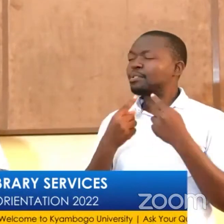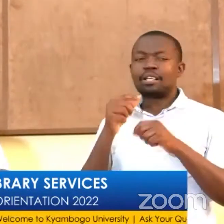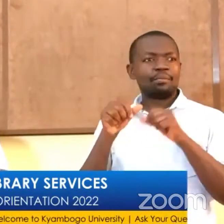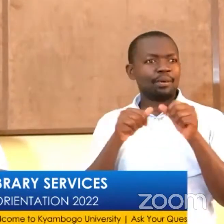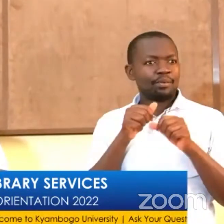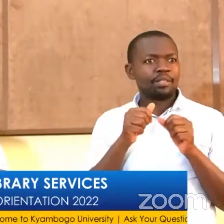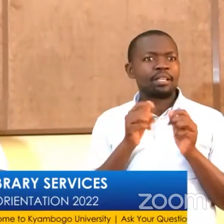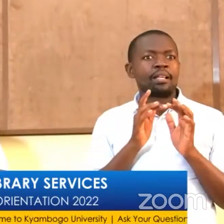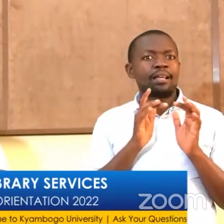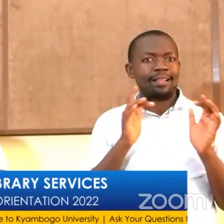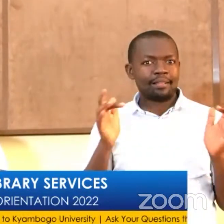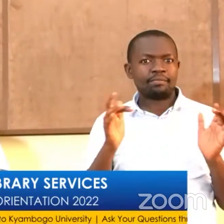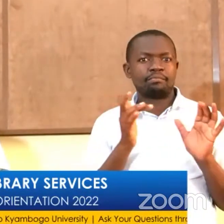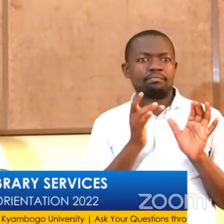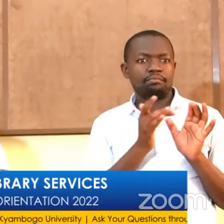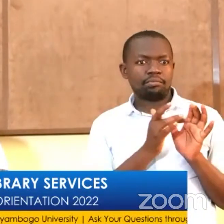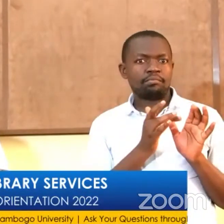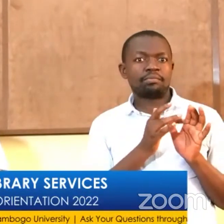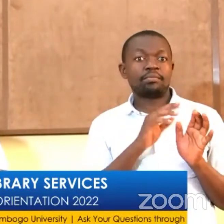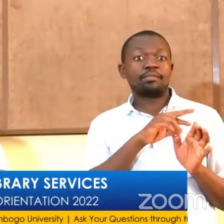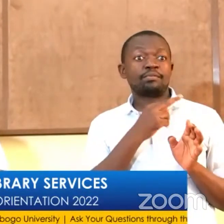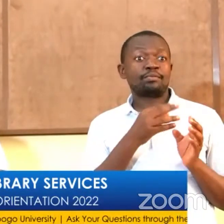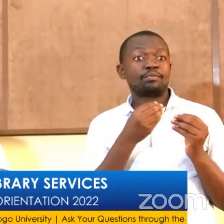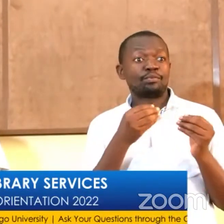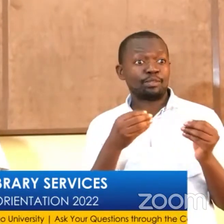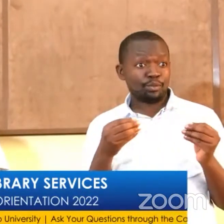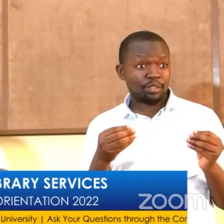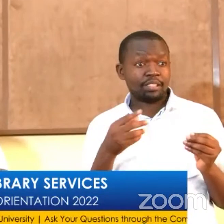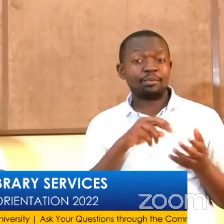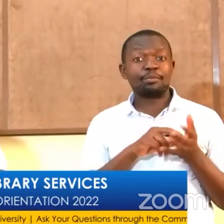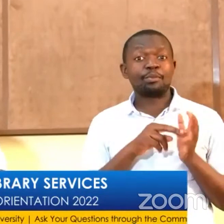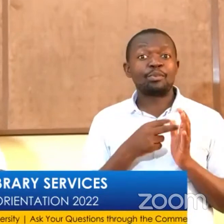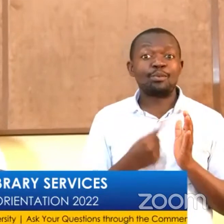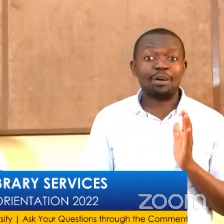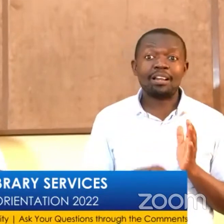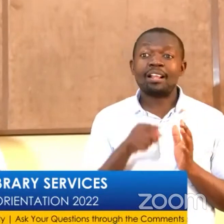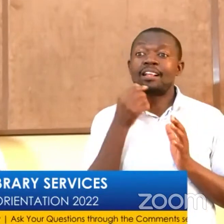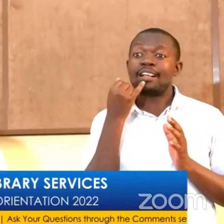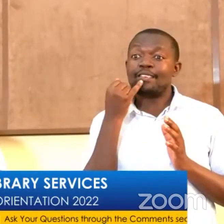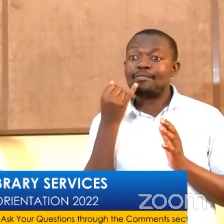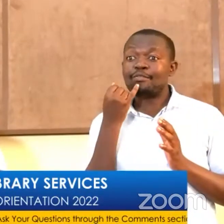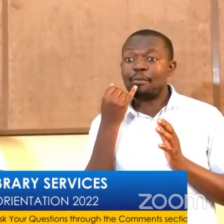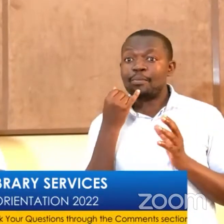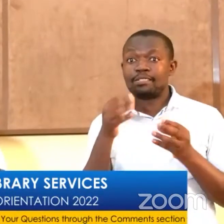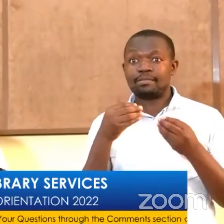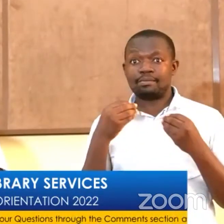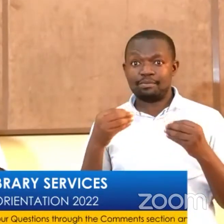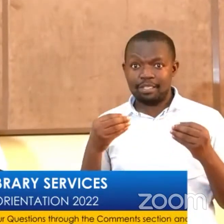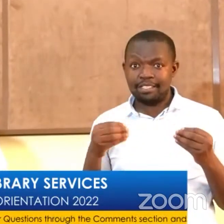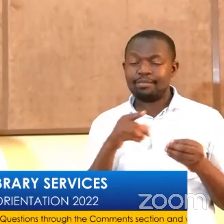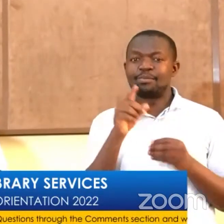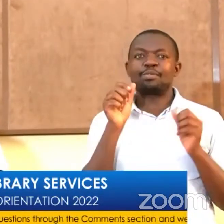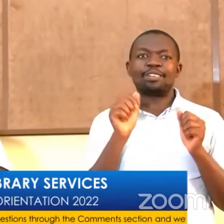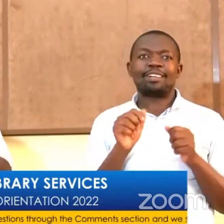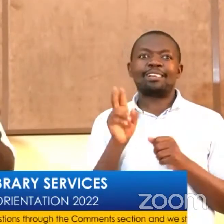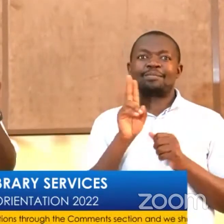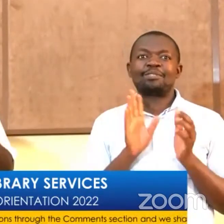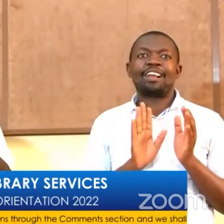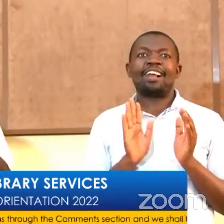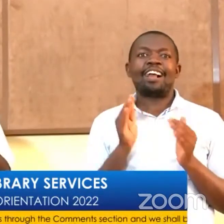electronic resources, we are meaning those information materials you can